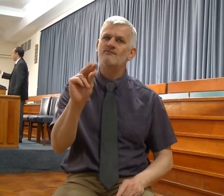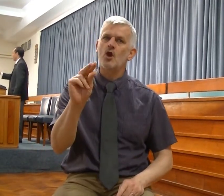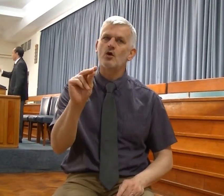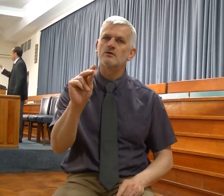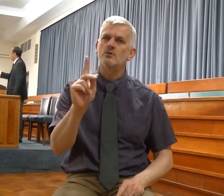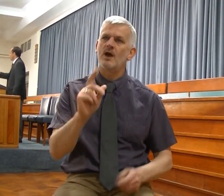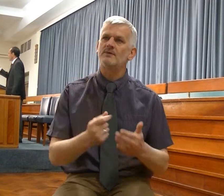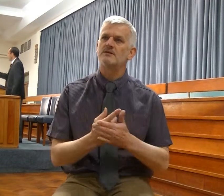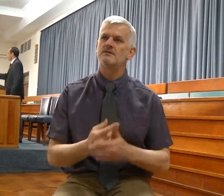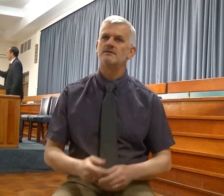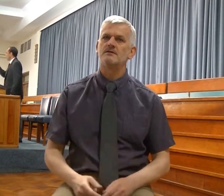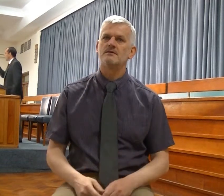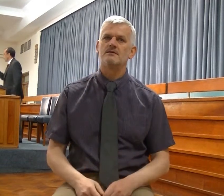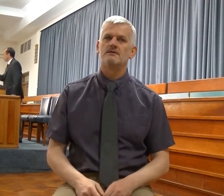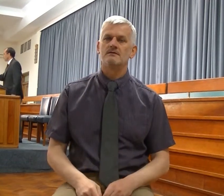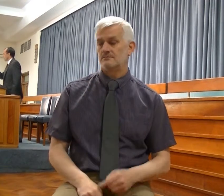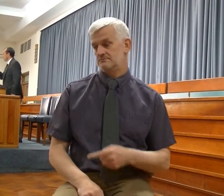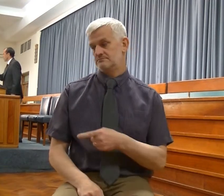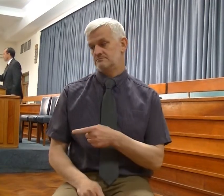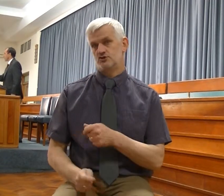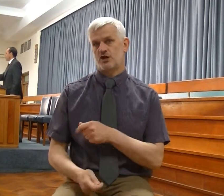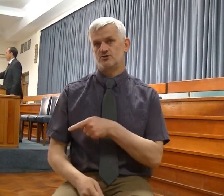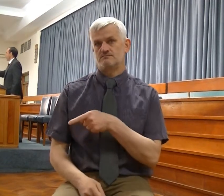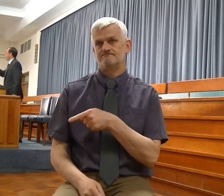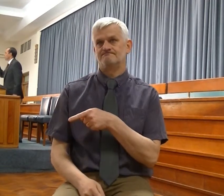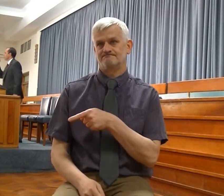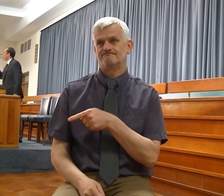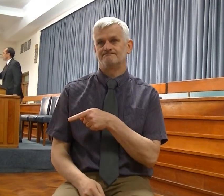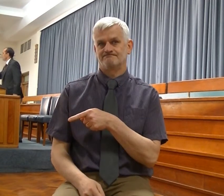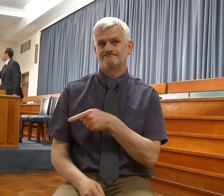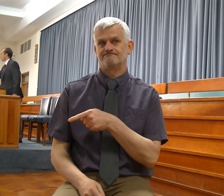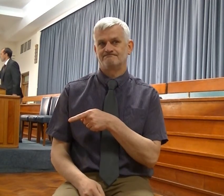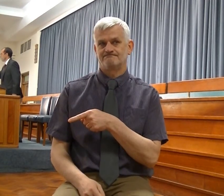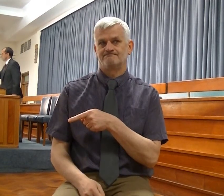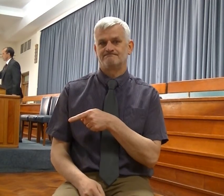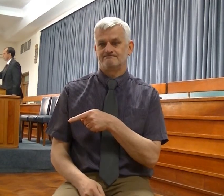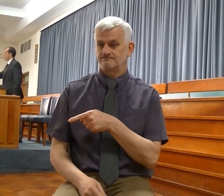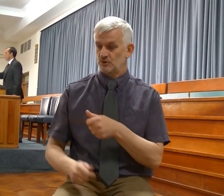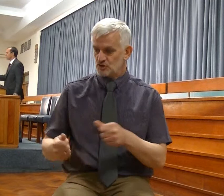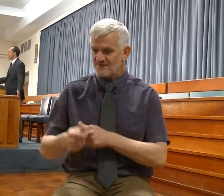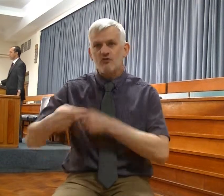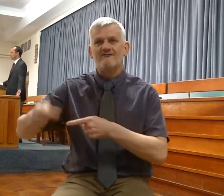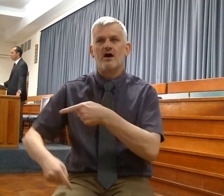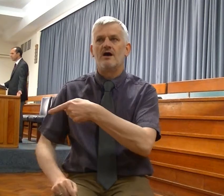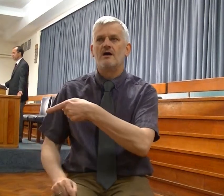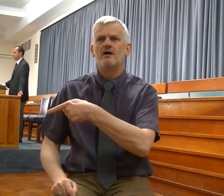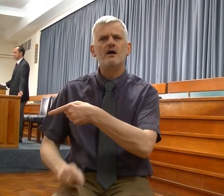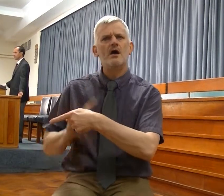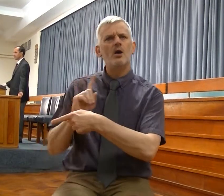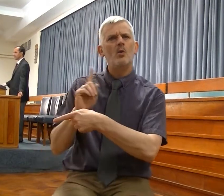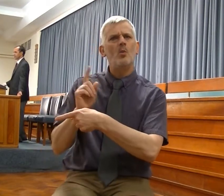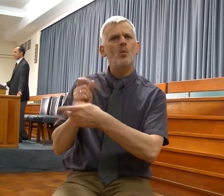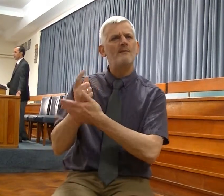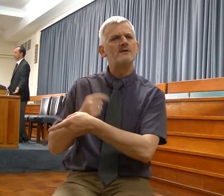we are told one man has completely changed and he will never be the same again. What happened to